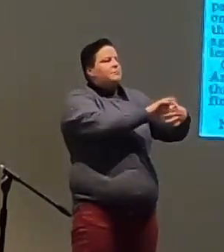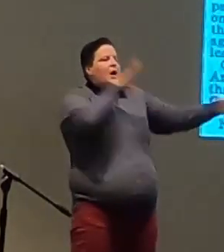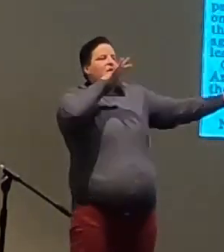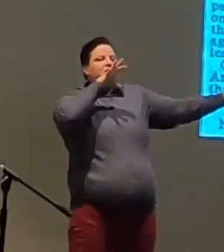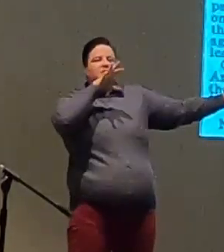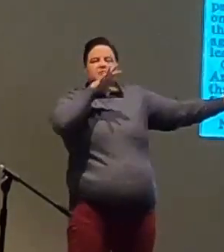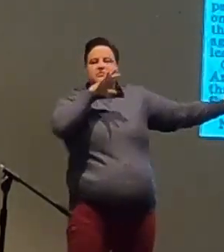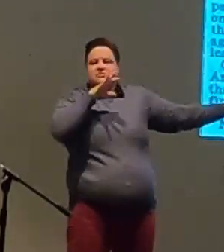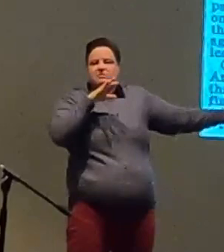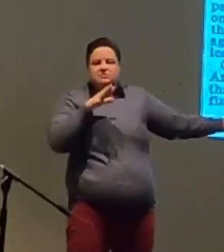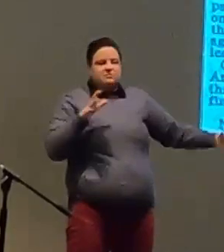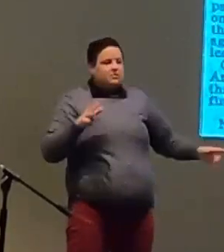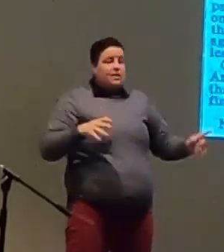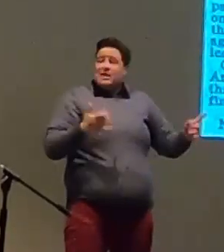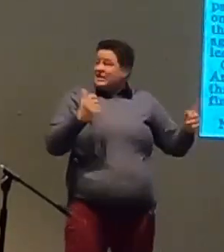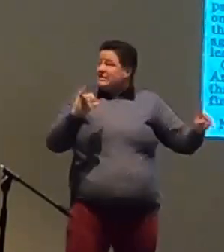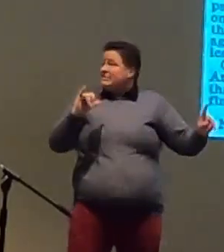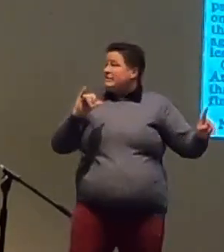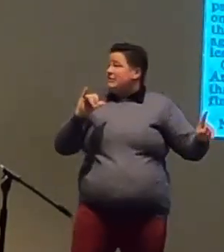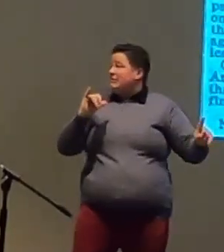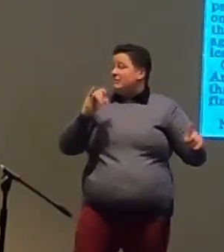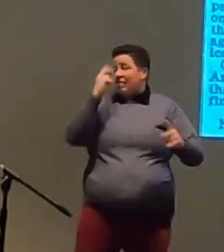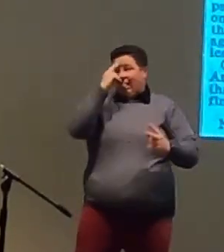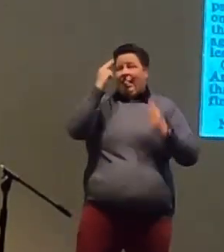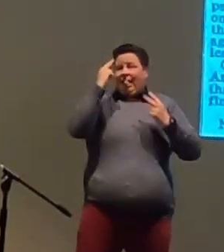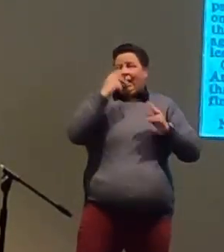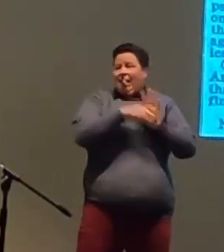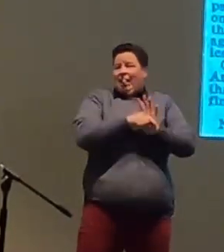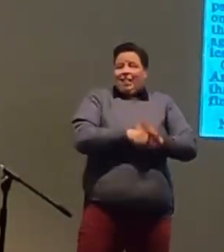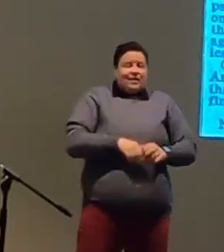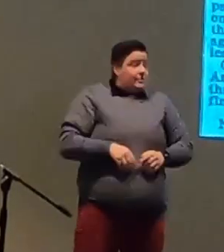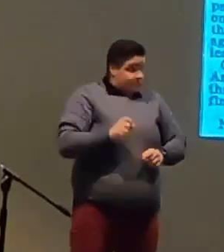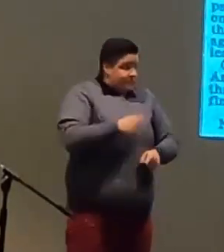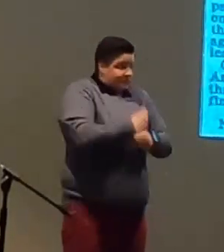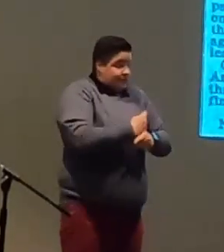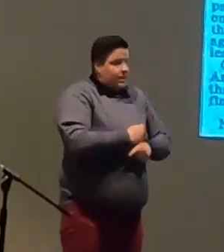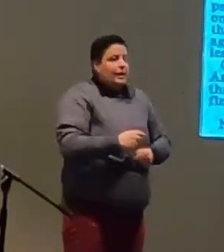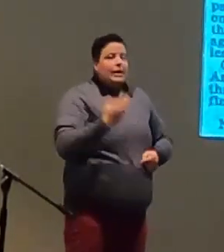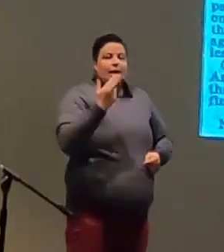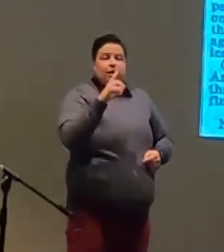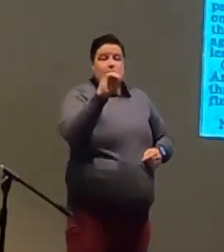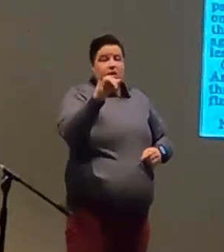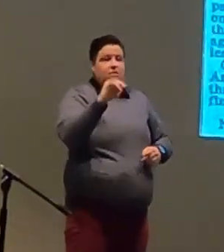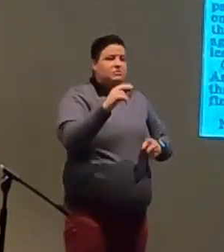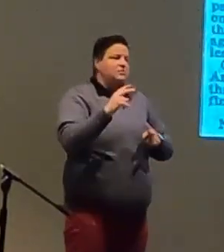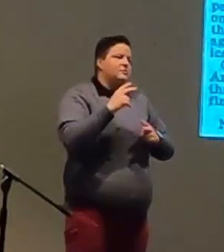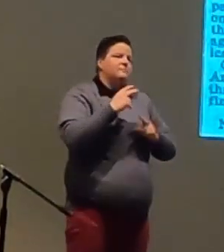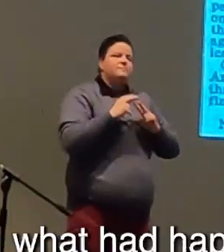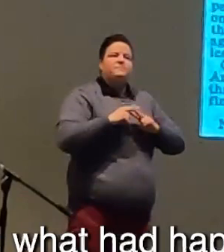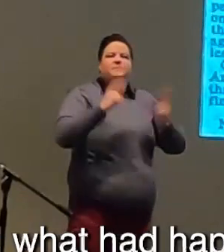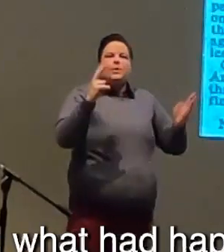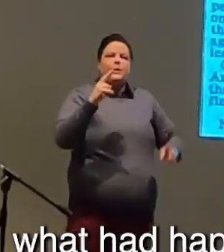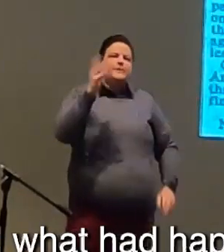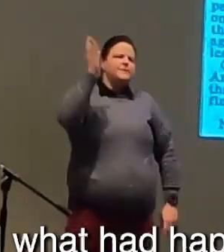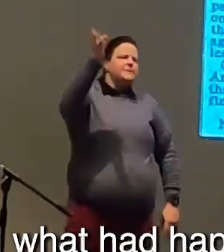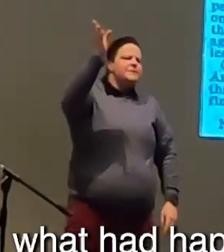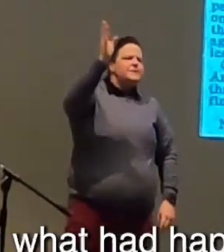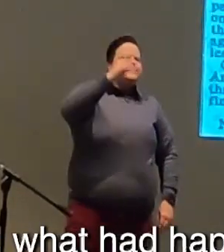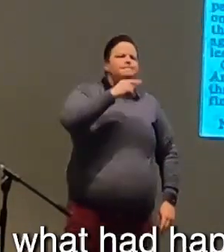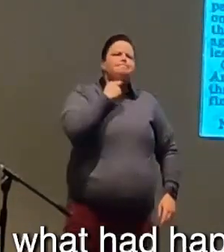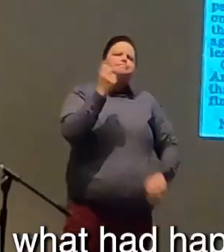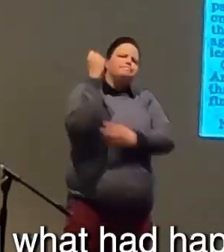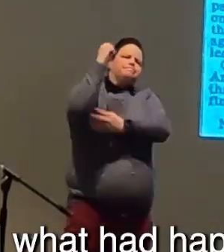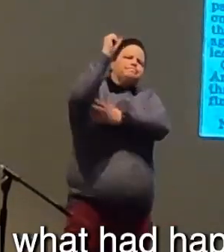so. Yeah. So Henry was very vocal about this issue and what had happened